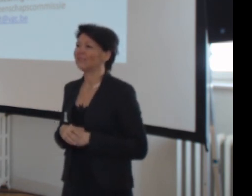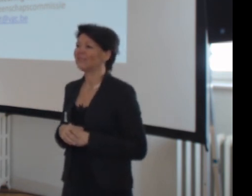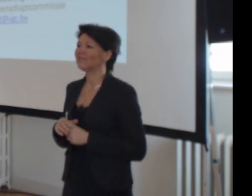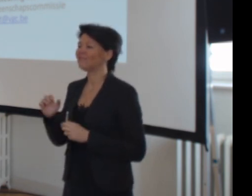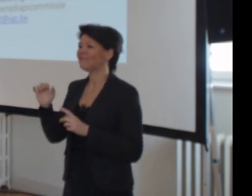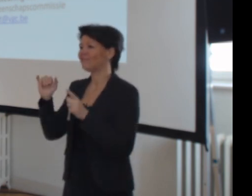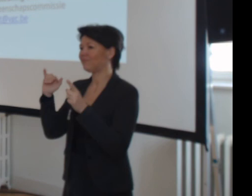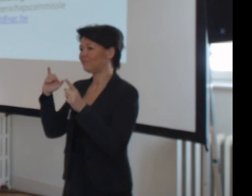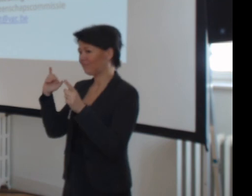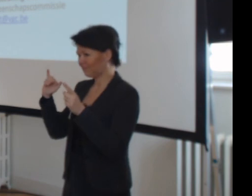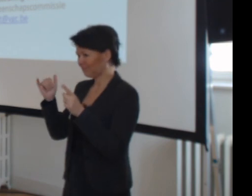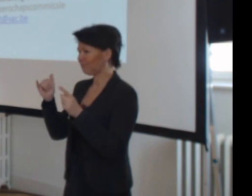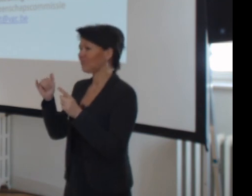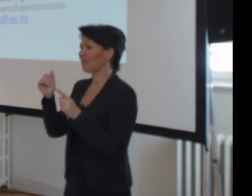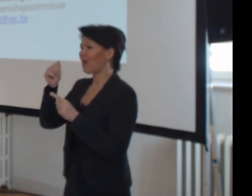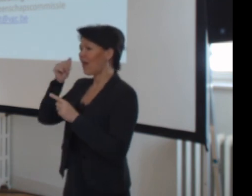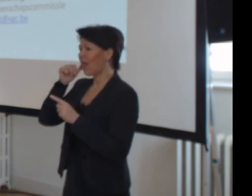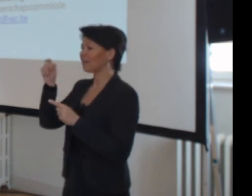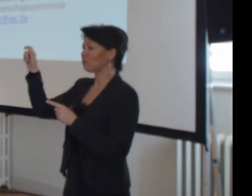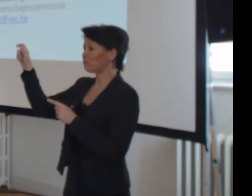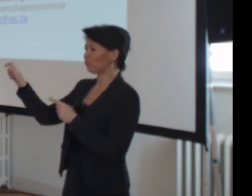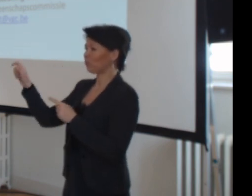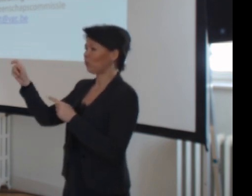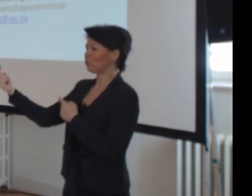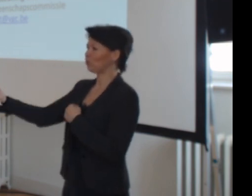Thank you. Yeah, when somebody comes,